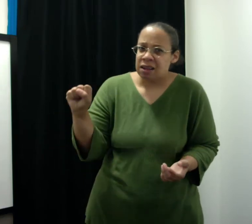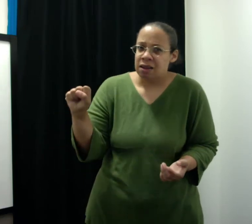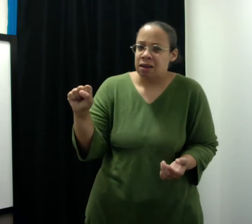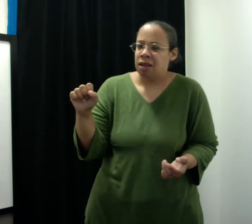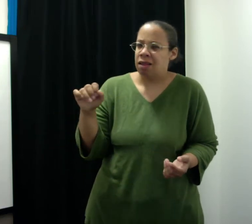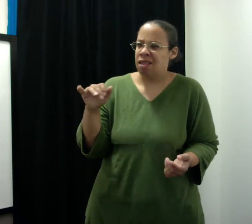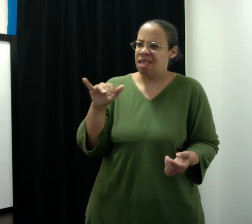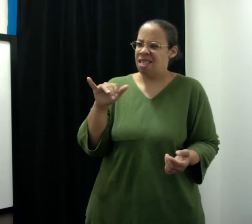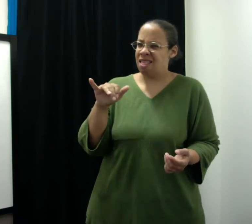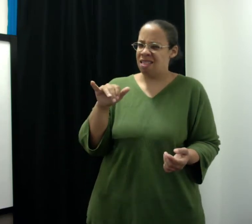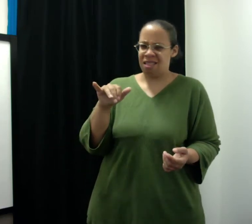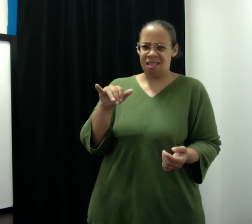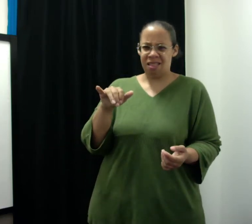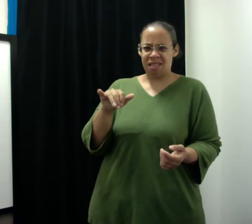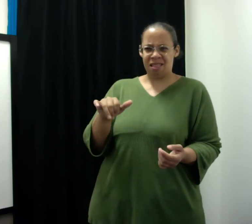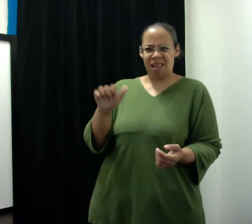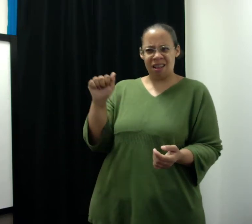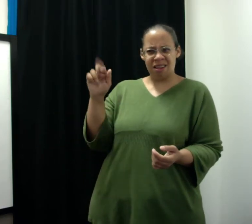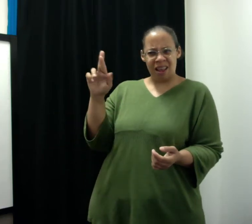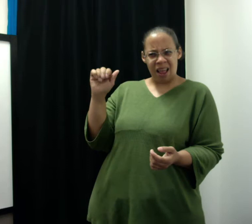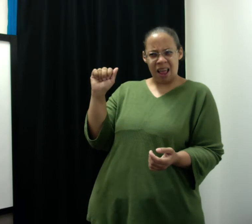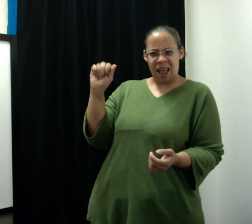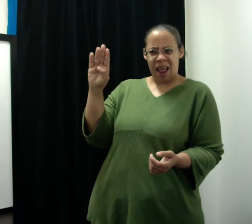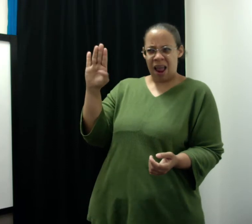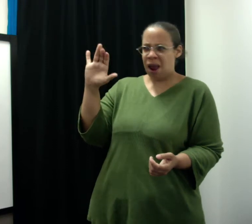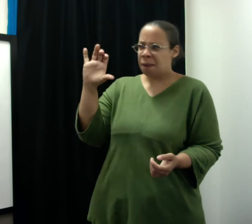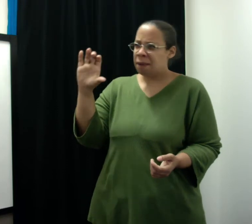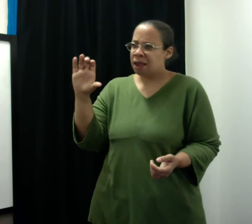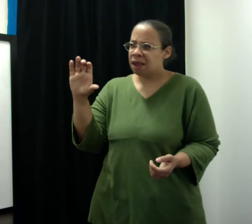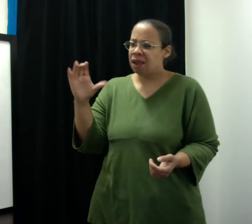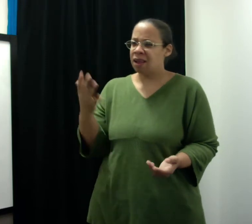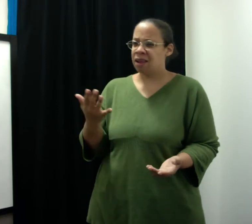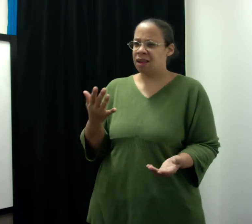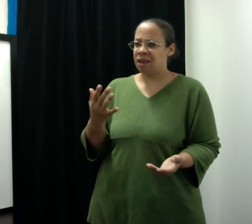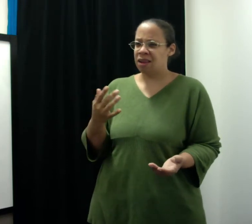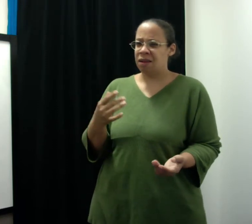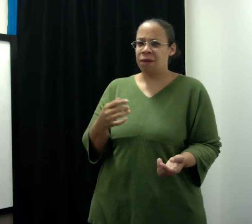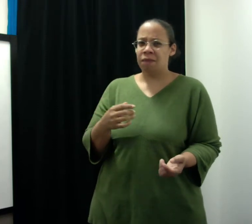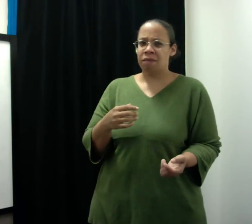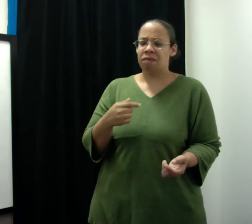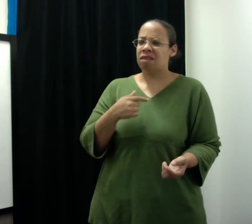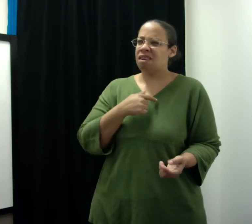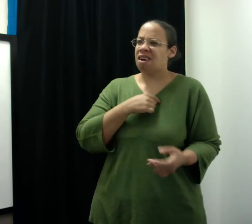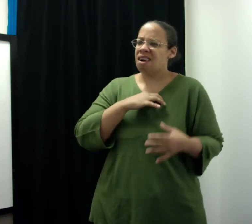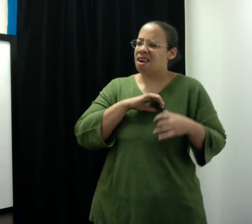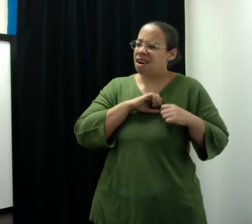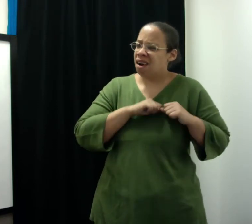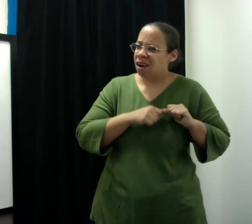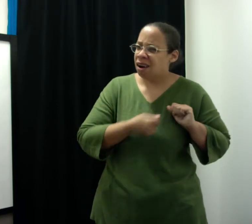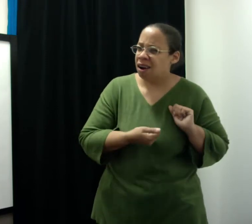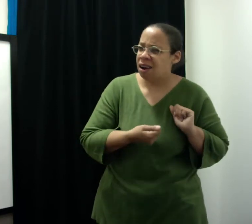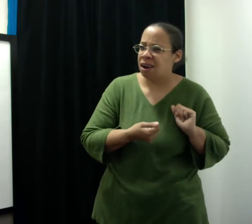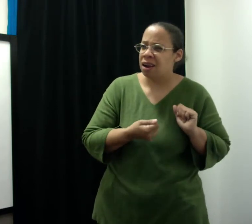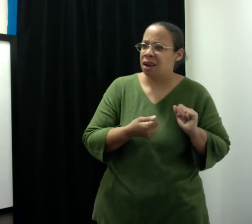heart ached that this is how we're portrayed to the world, even from a literary perspective. I asked